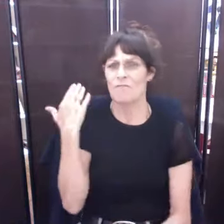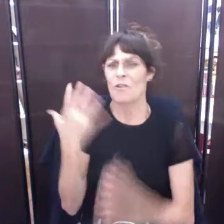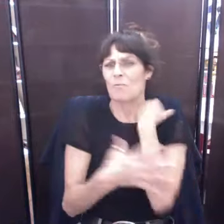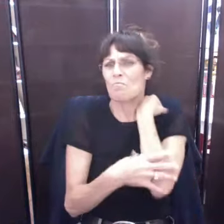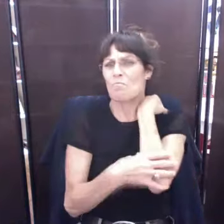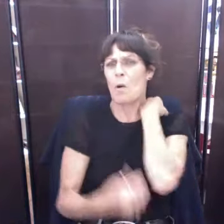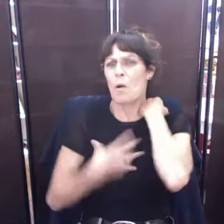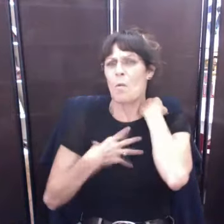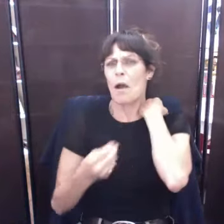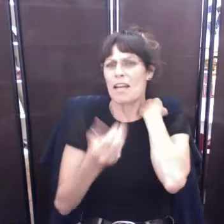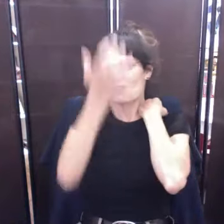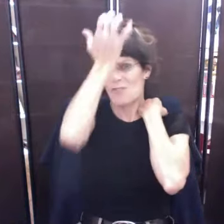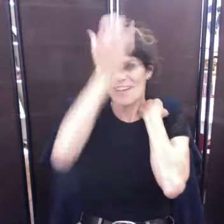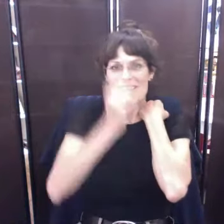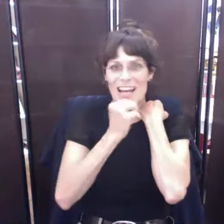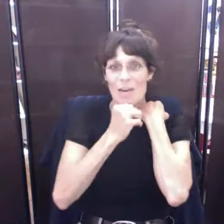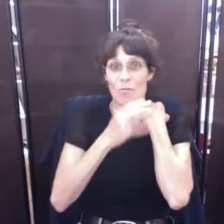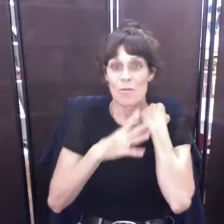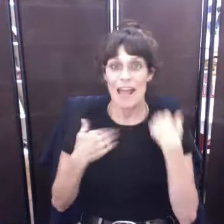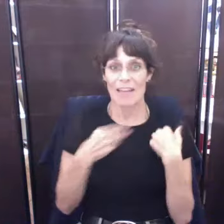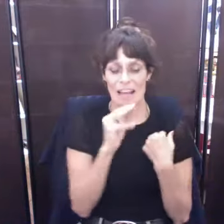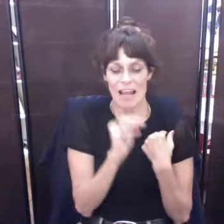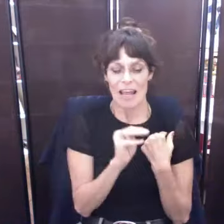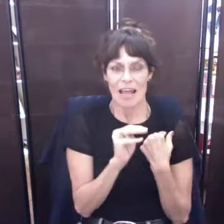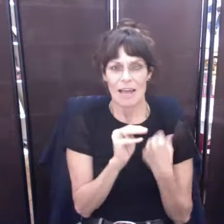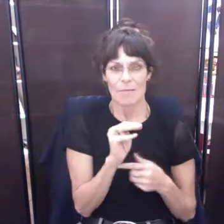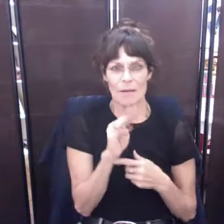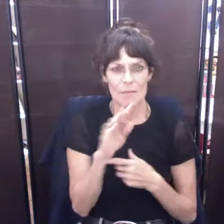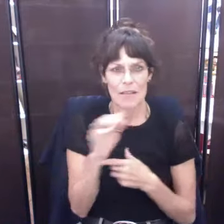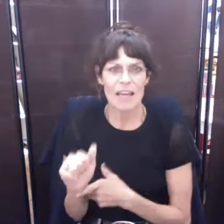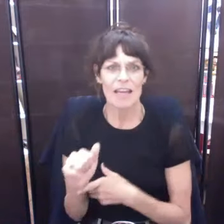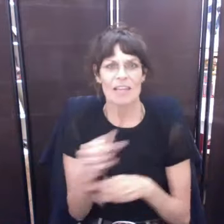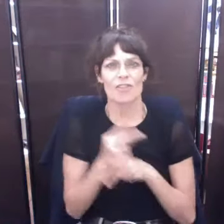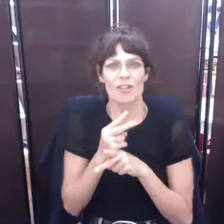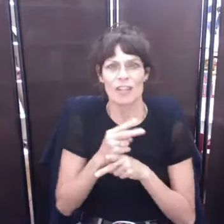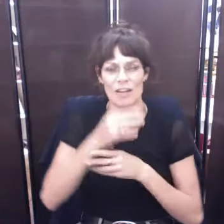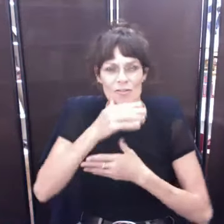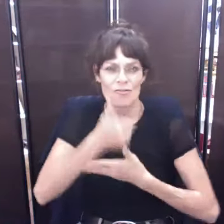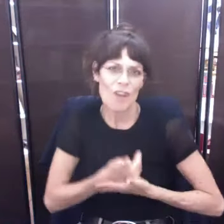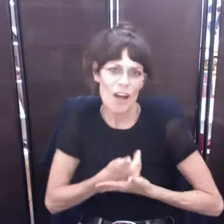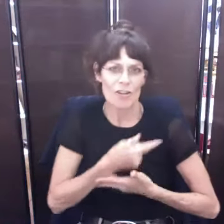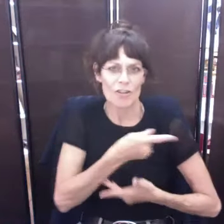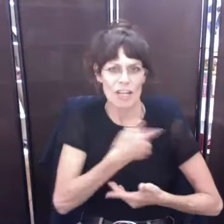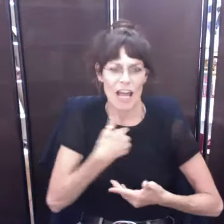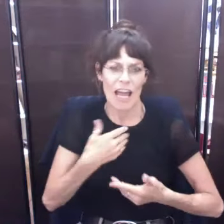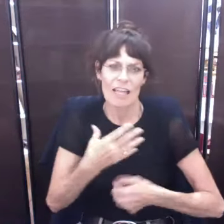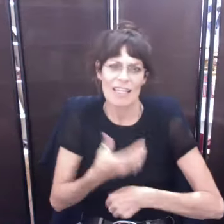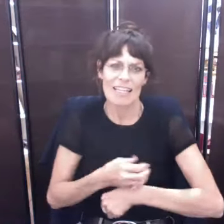Not a woman that has an MBA, that just took care of her daughter. My daughter had cancer unexpectedly at the beginning of this year,